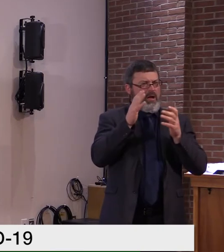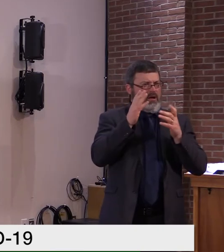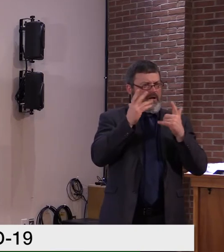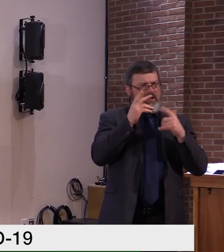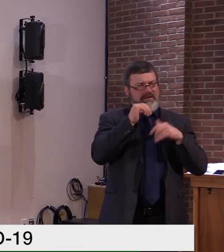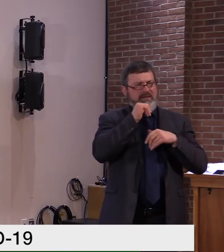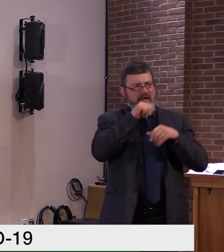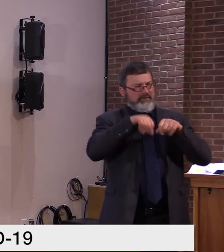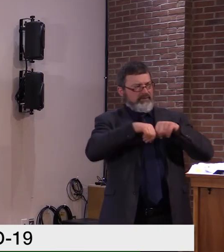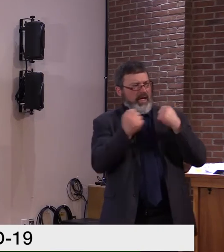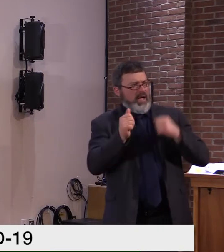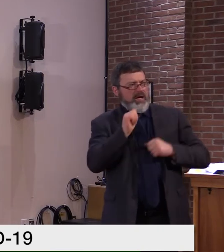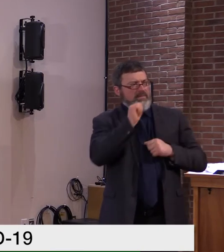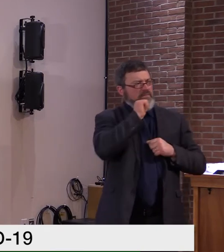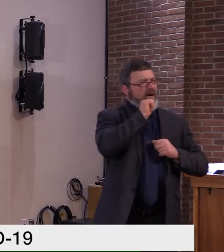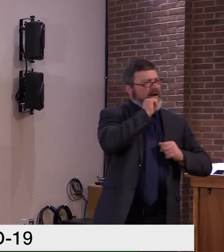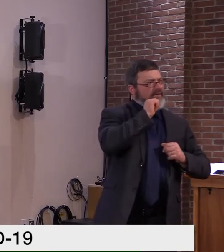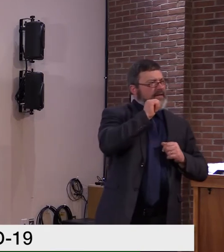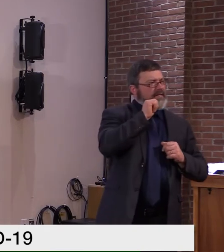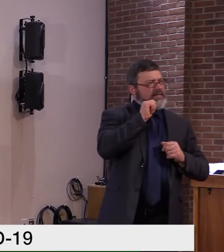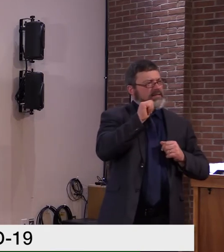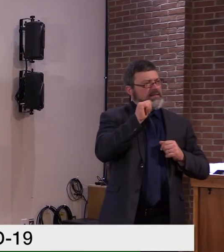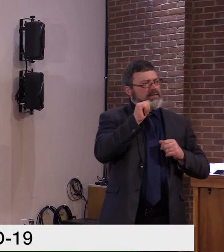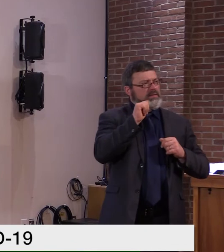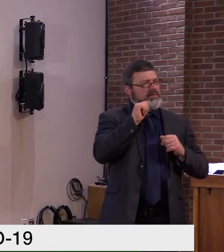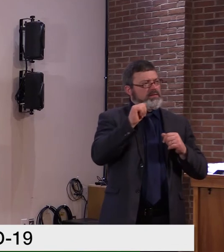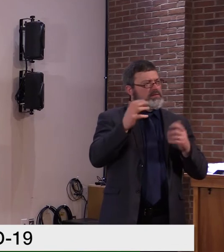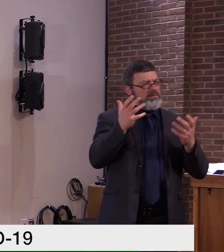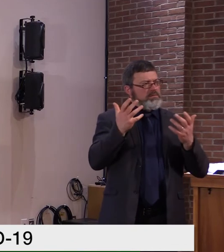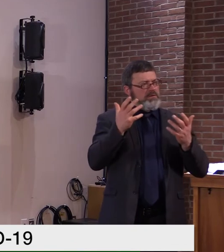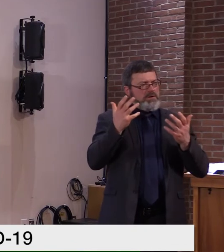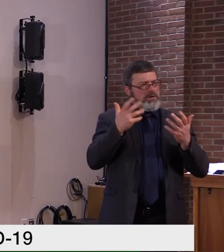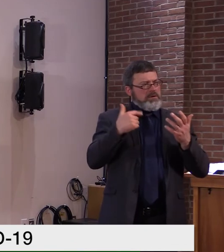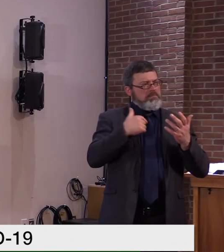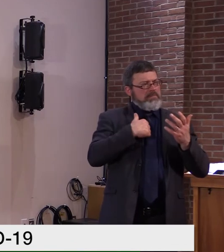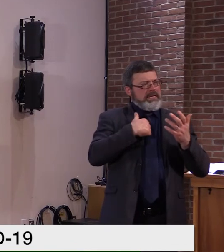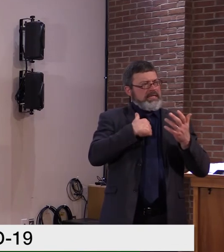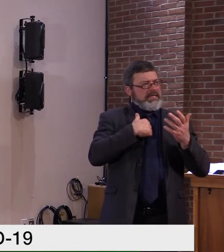DNA wouldn't be like taken without a warrant.